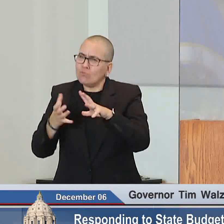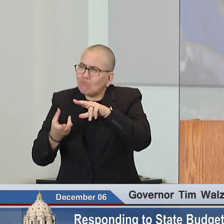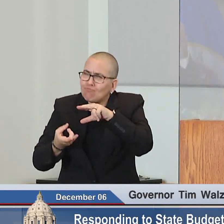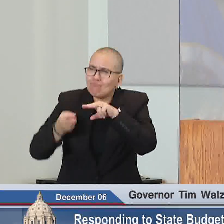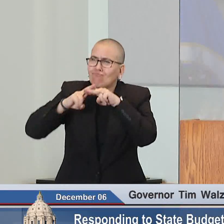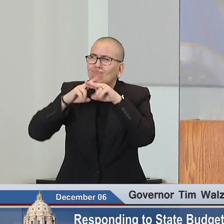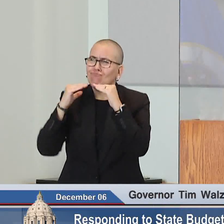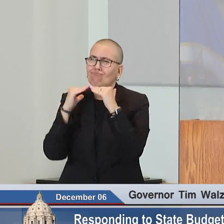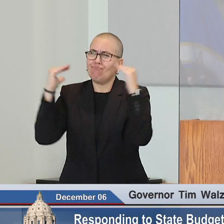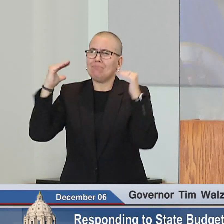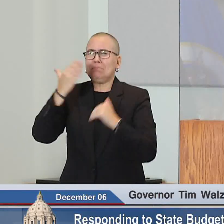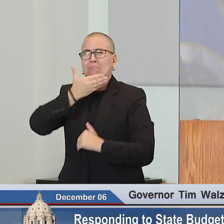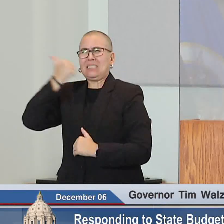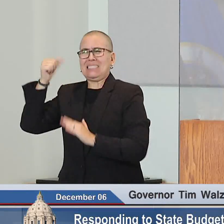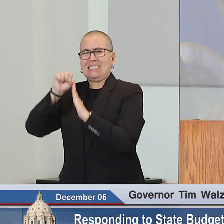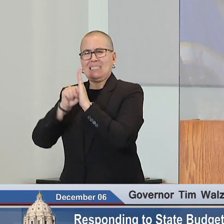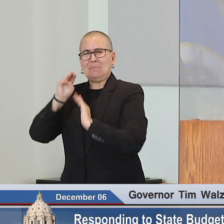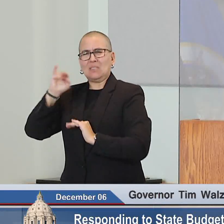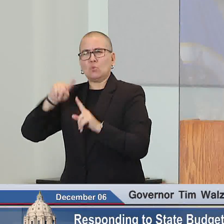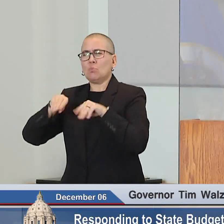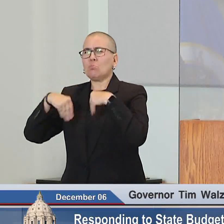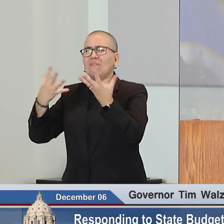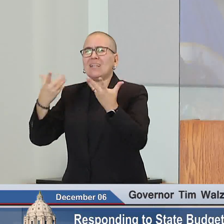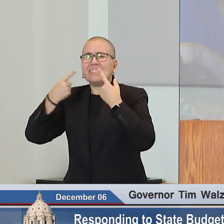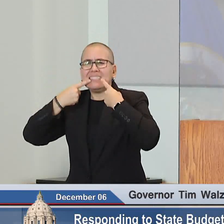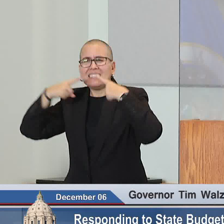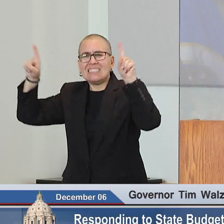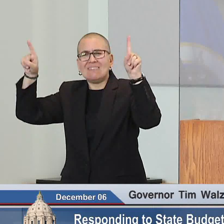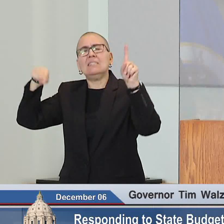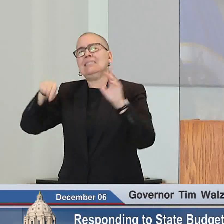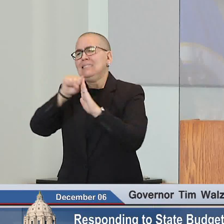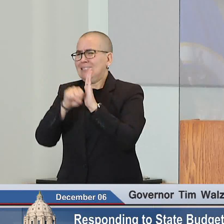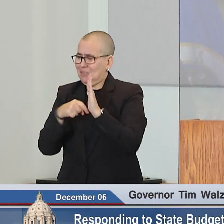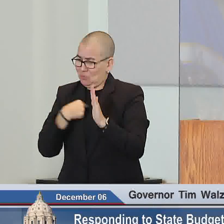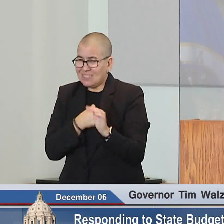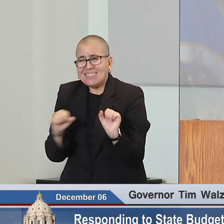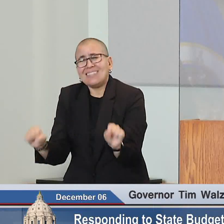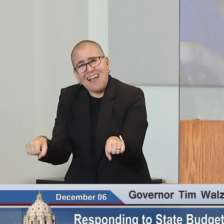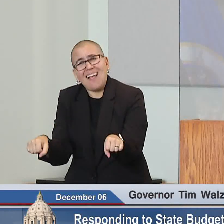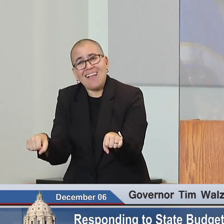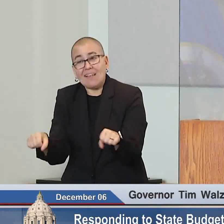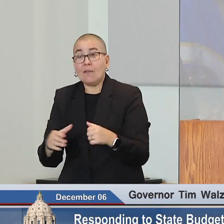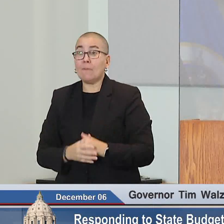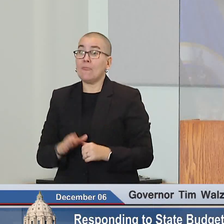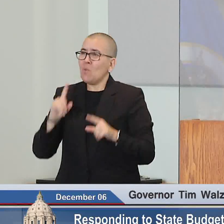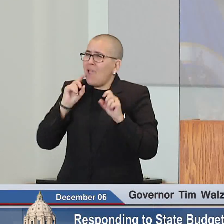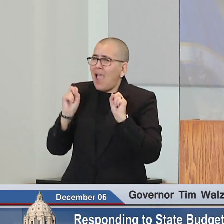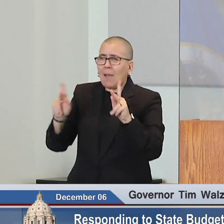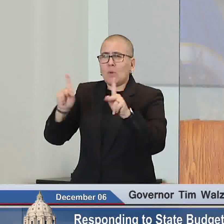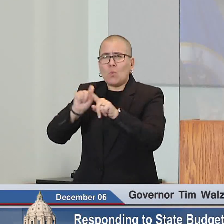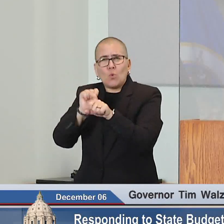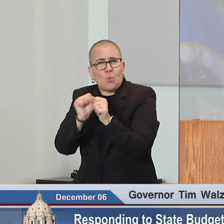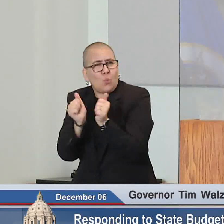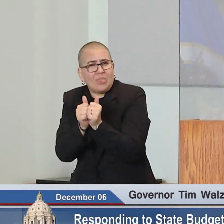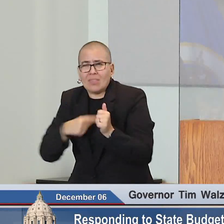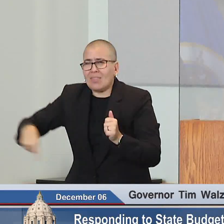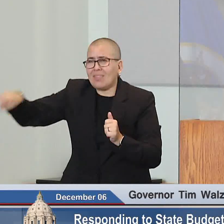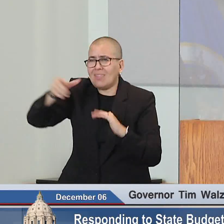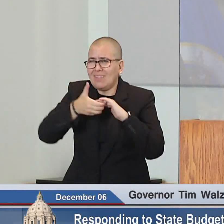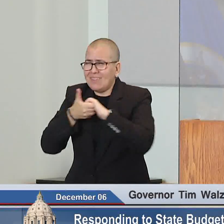more inclusive and more prosperous state is there. And the opportunity to work together in the legislative bodies to make that happen